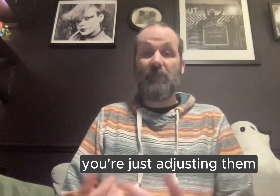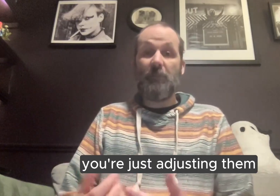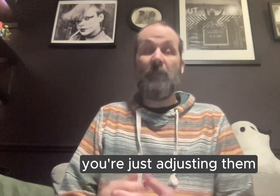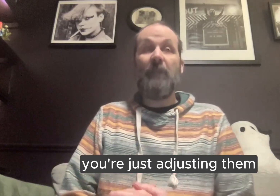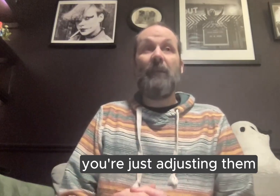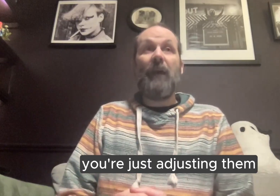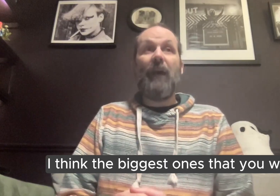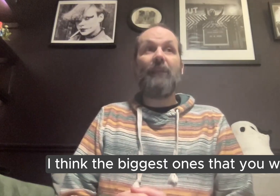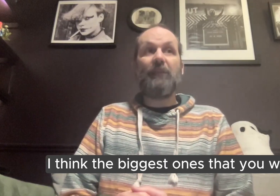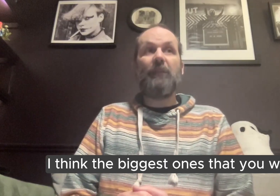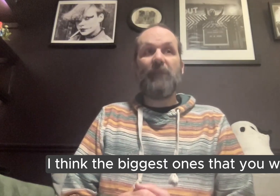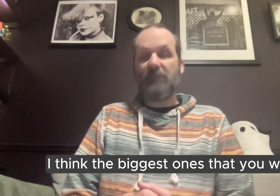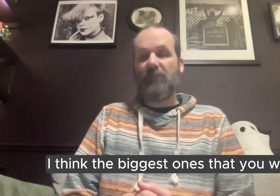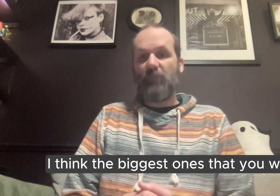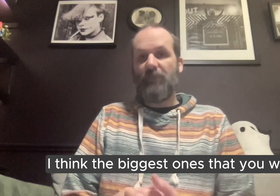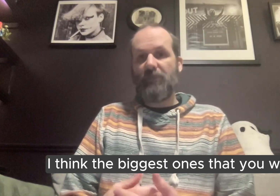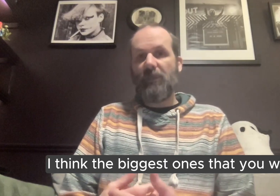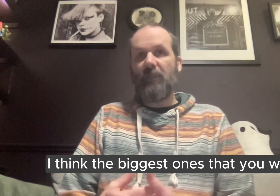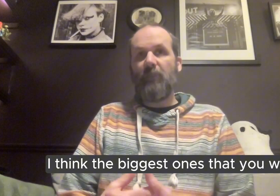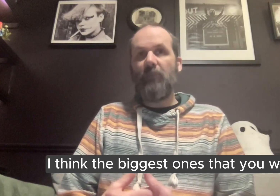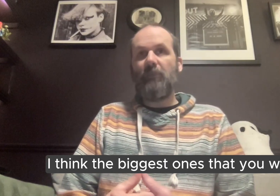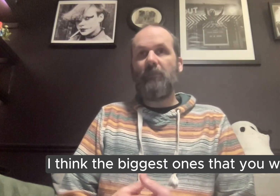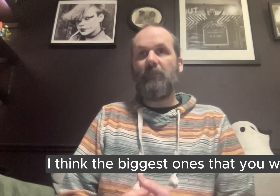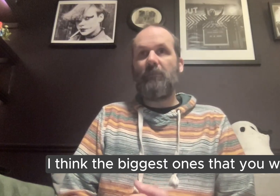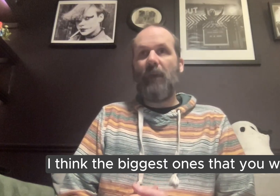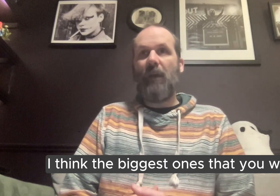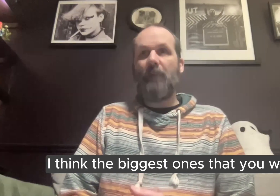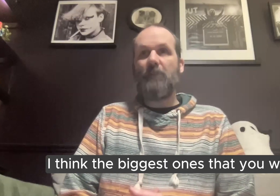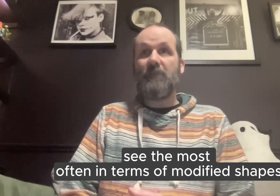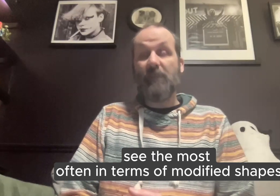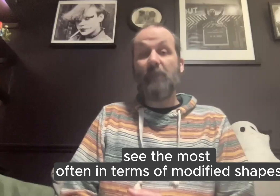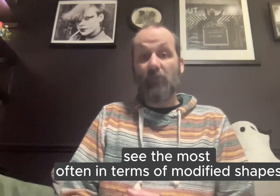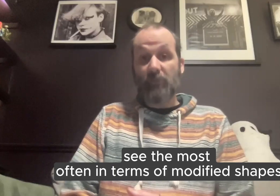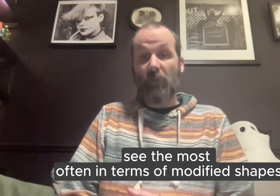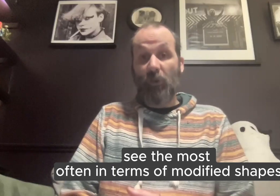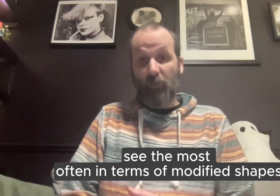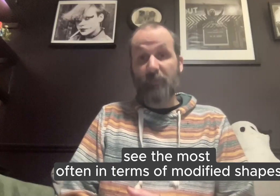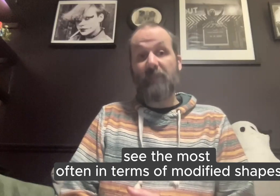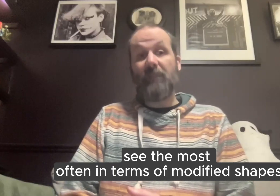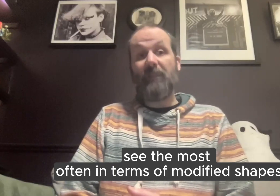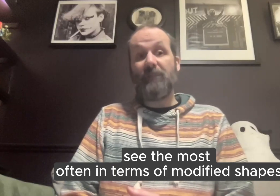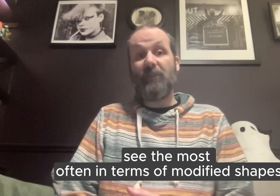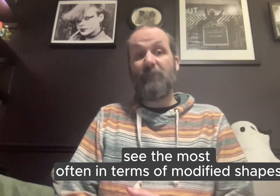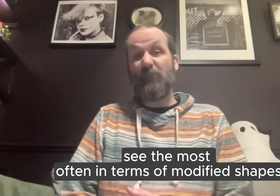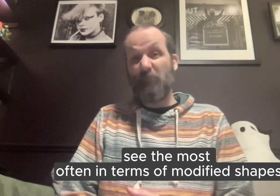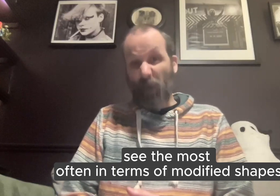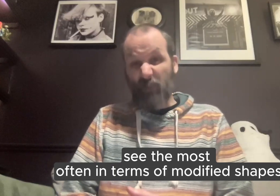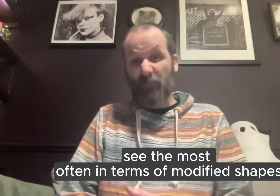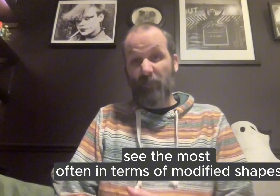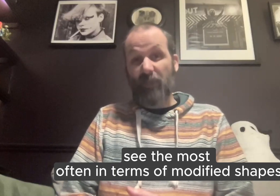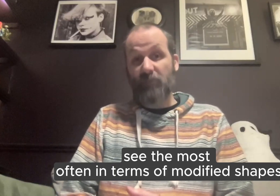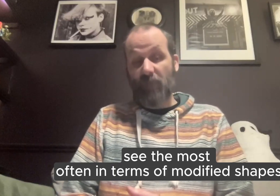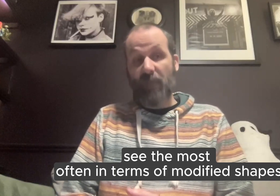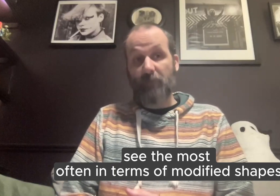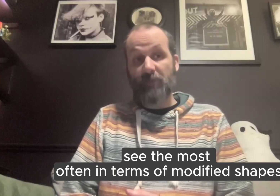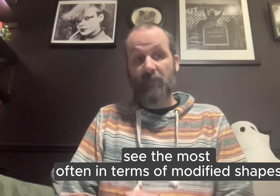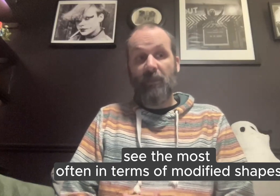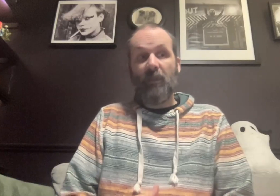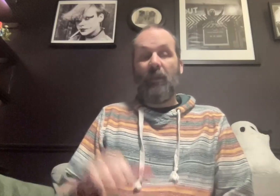them. I think the biggest ones that you will see the most often in terms of modified shapes